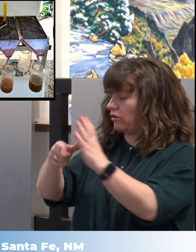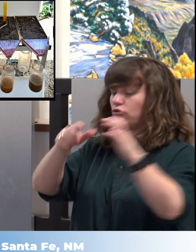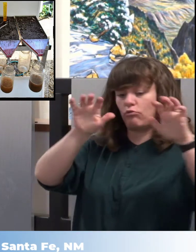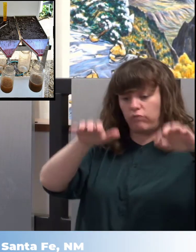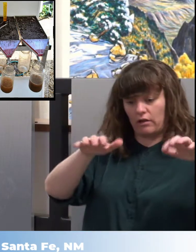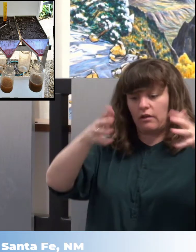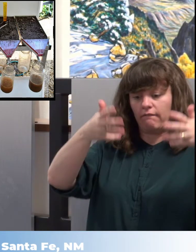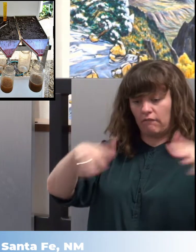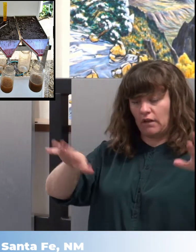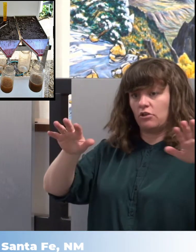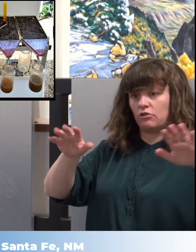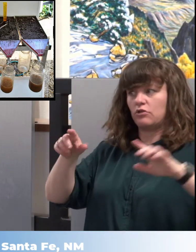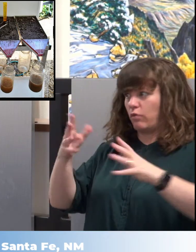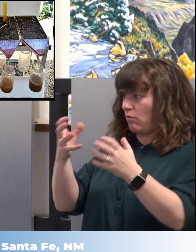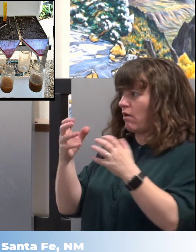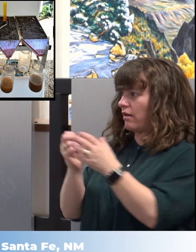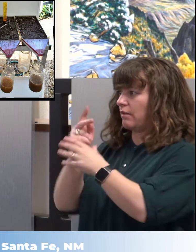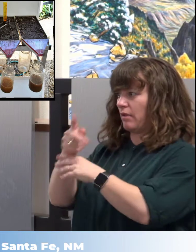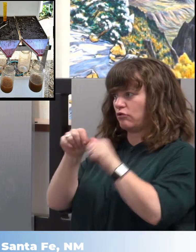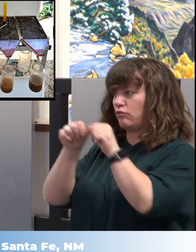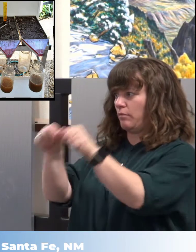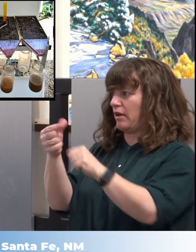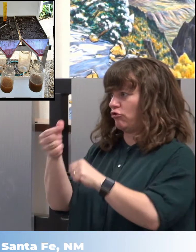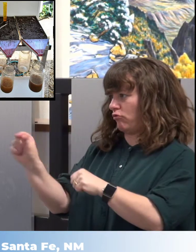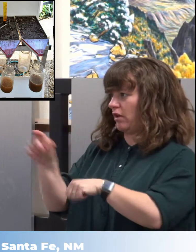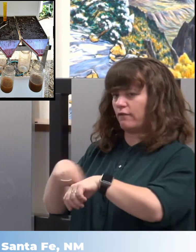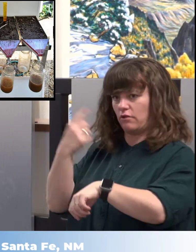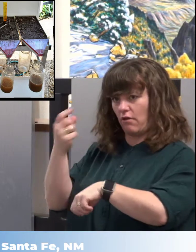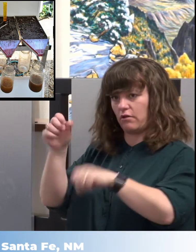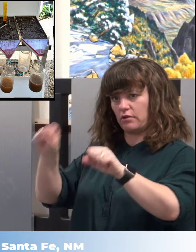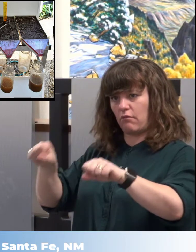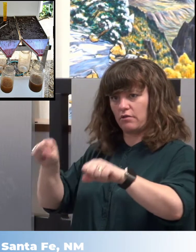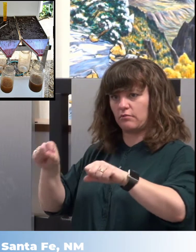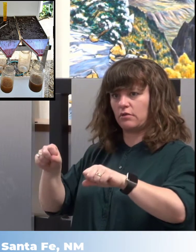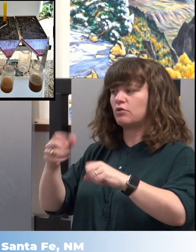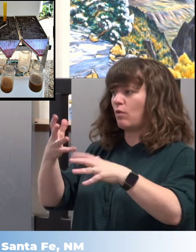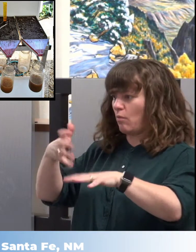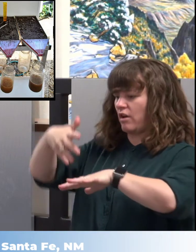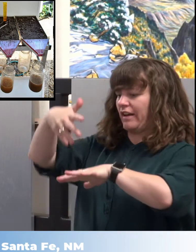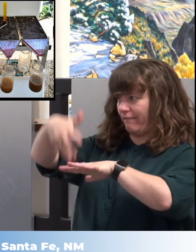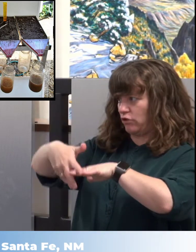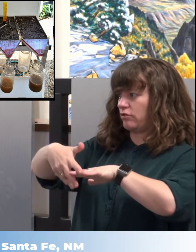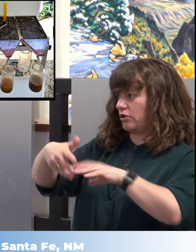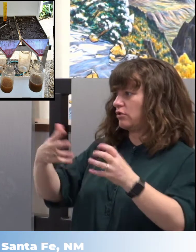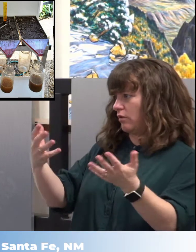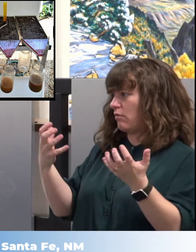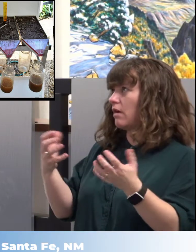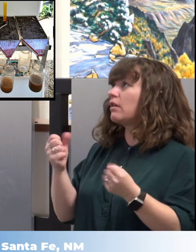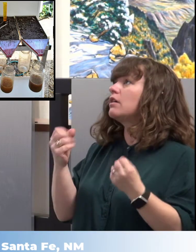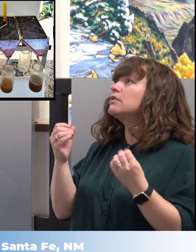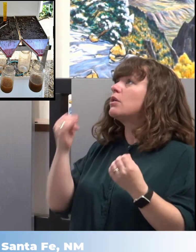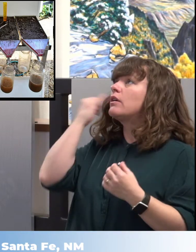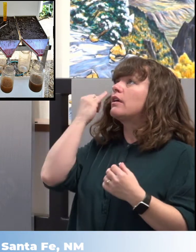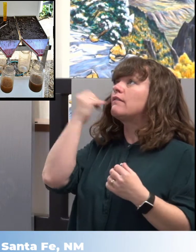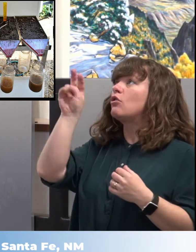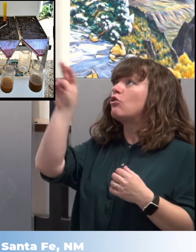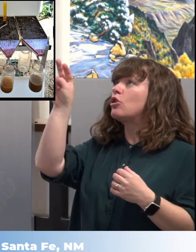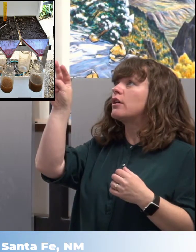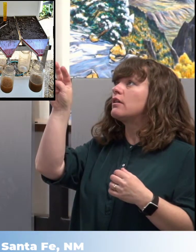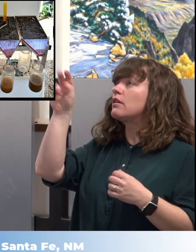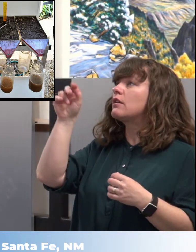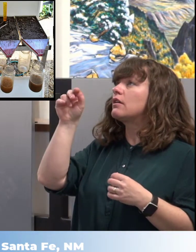event we want our plants to remain green for as long as possible. We actually want infiltration. So if you look at the, what